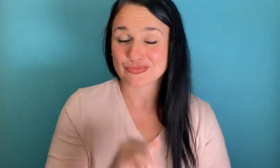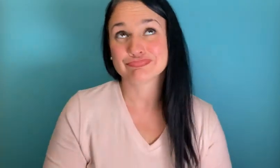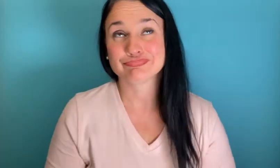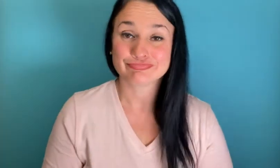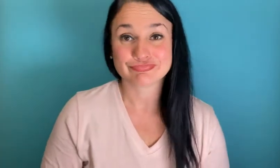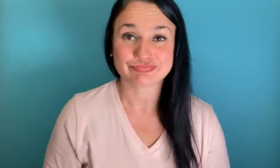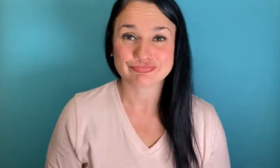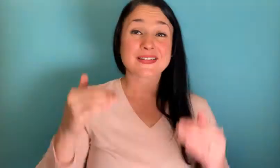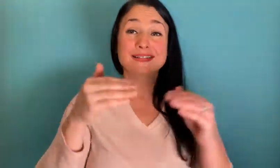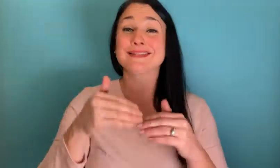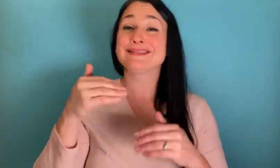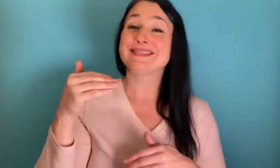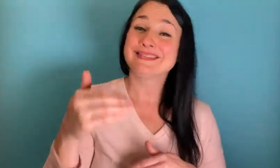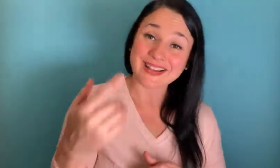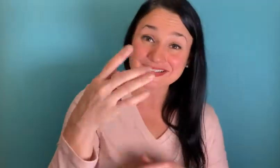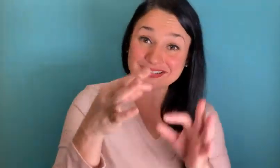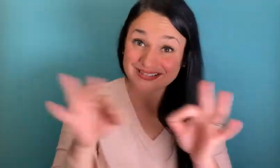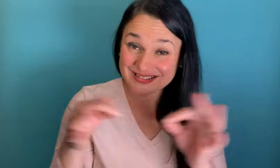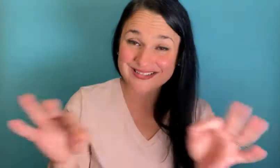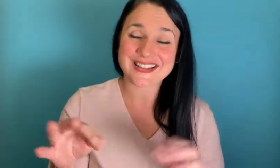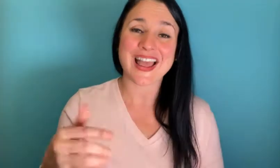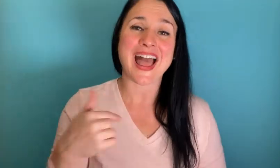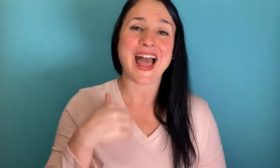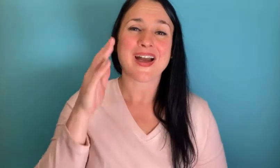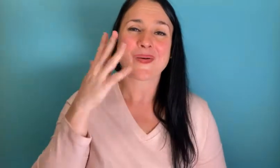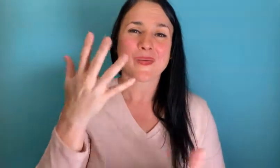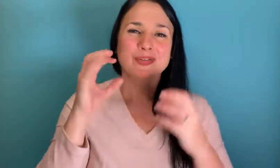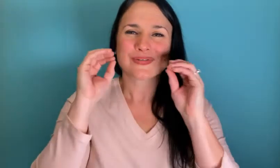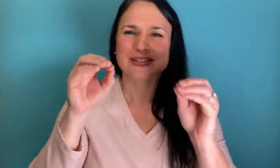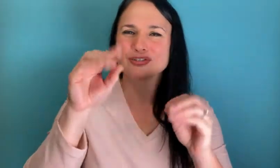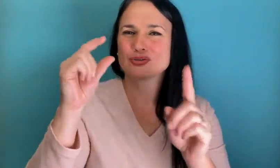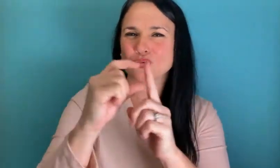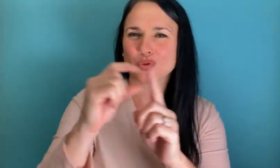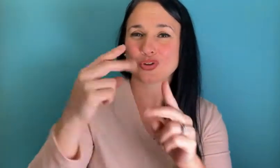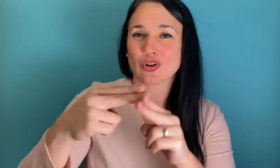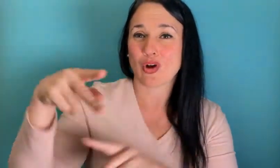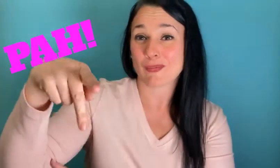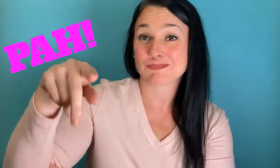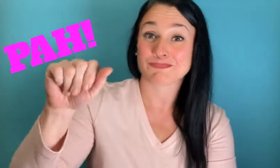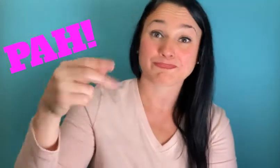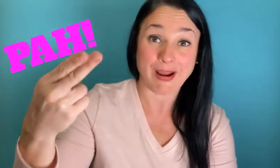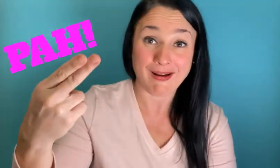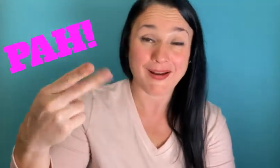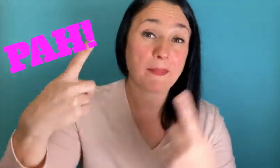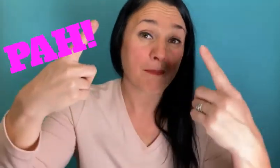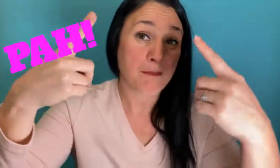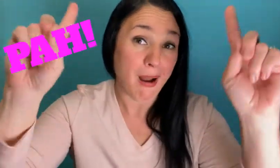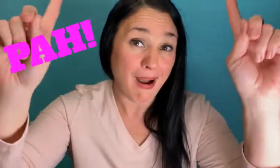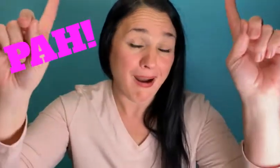your signing skills too. And the next sentence. I want to go ahead and teach you this word called